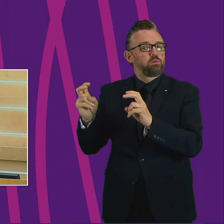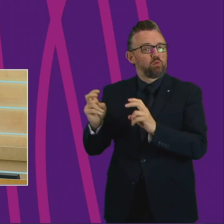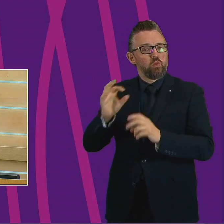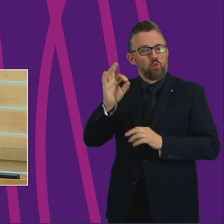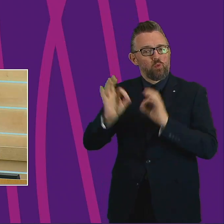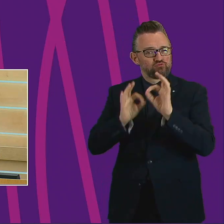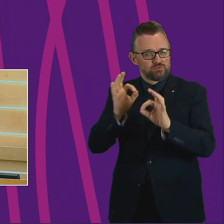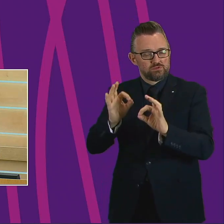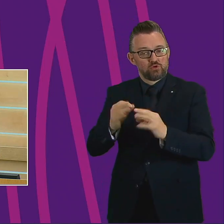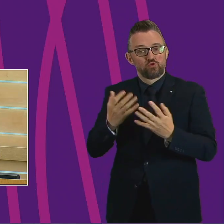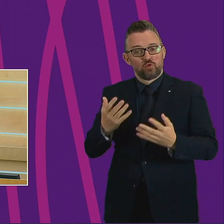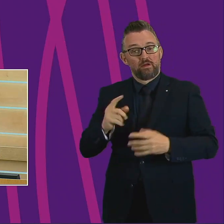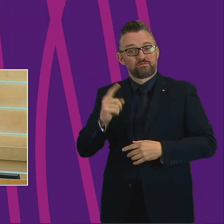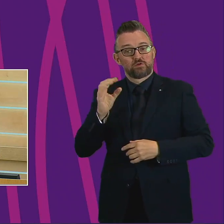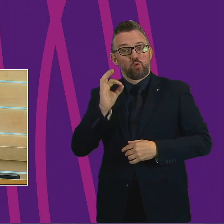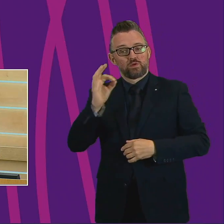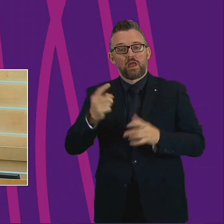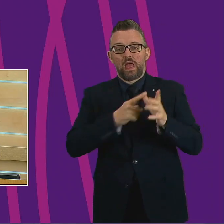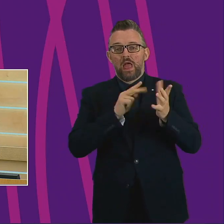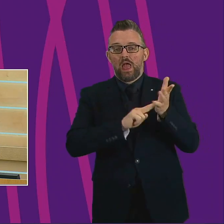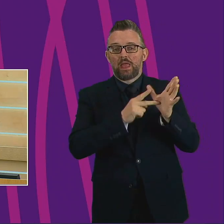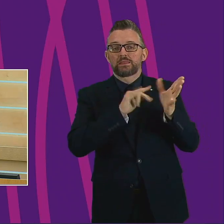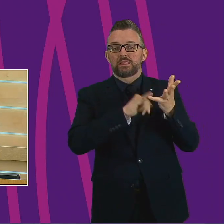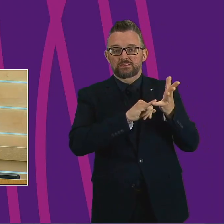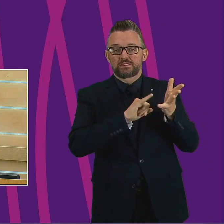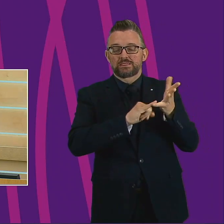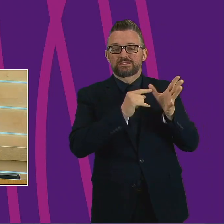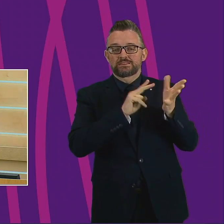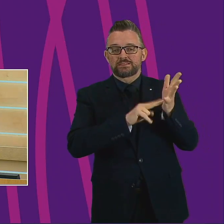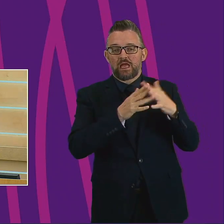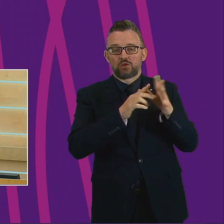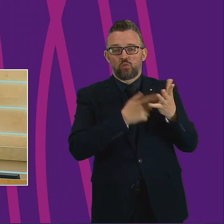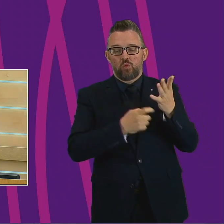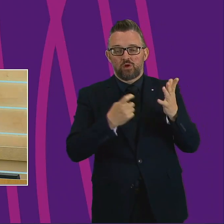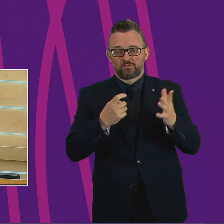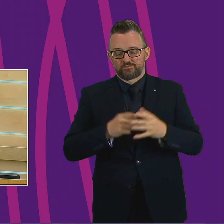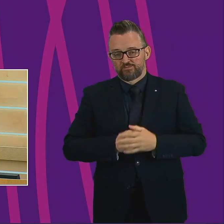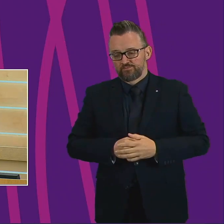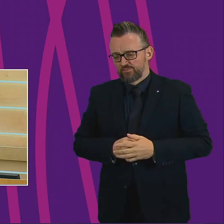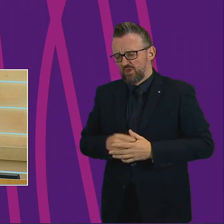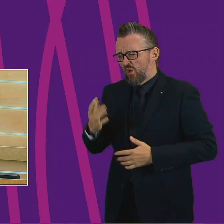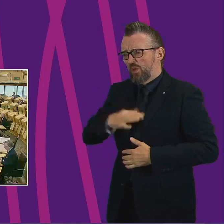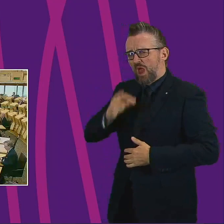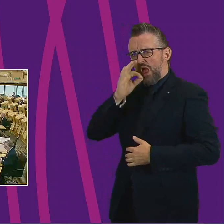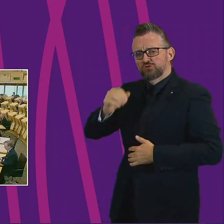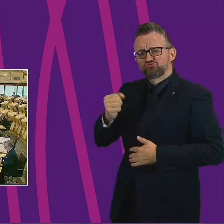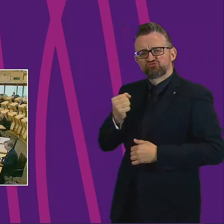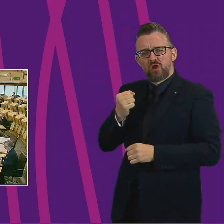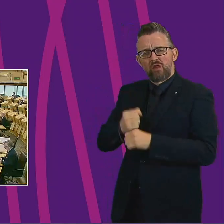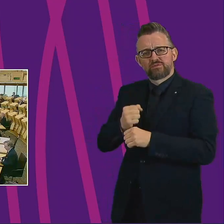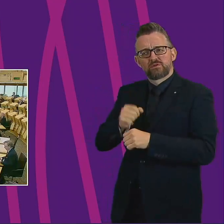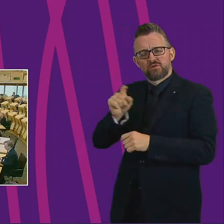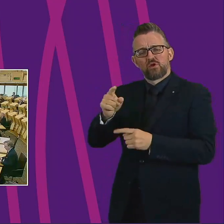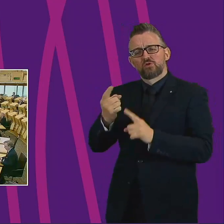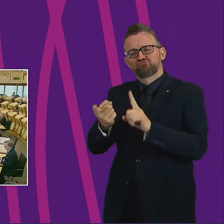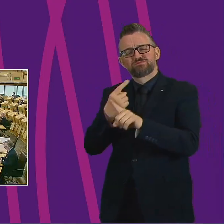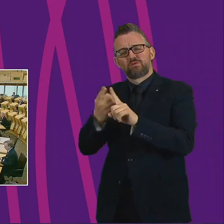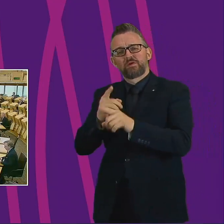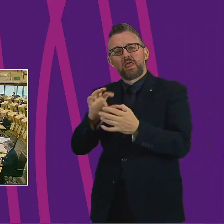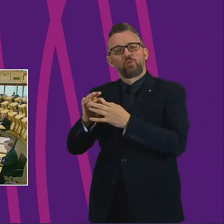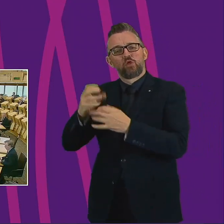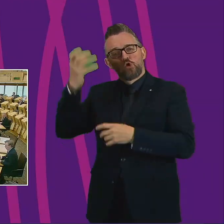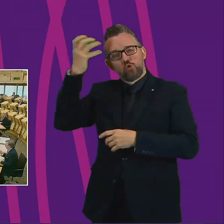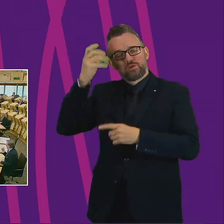Our first question today is from Anas Sarwar. Thank you, Presiding Officer. To ask the Scottish Government what its response is to the review into the Queen